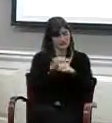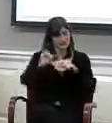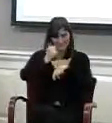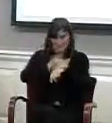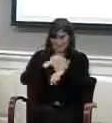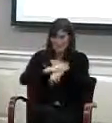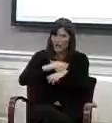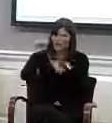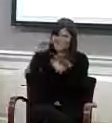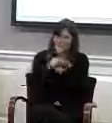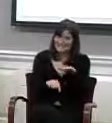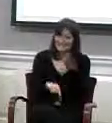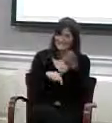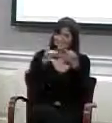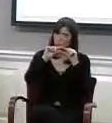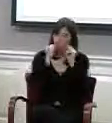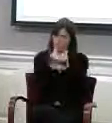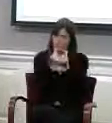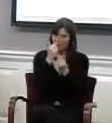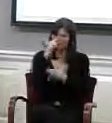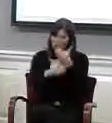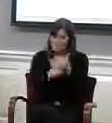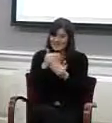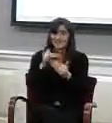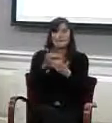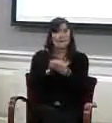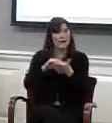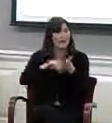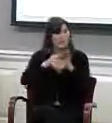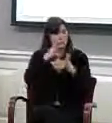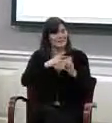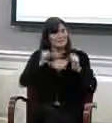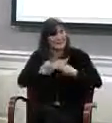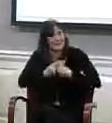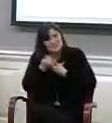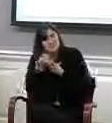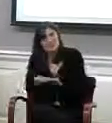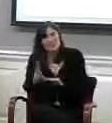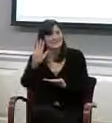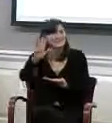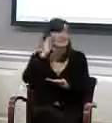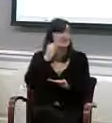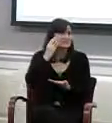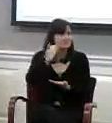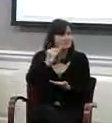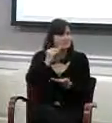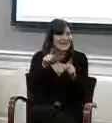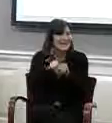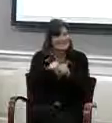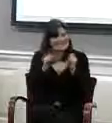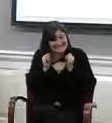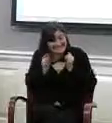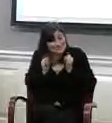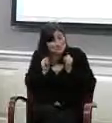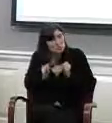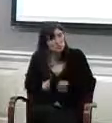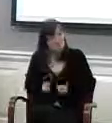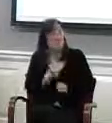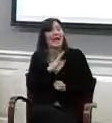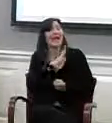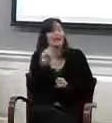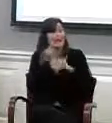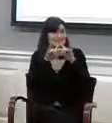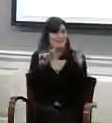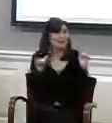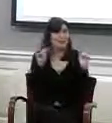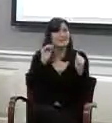process. This allows women to express their experiences and needs as individuals, while acquiring a